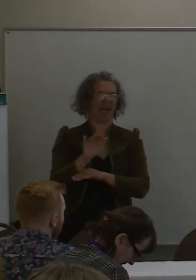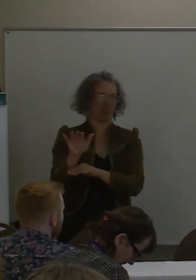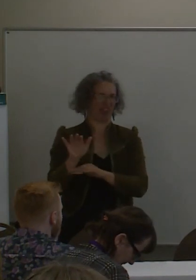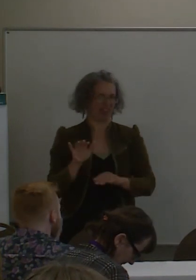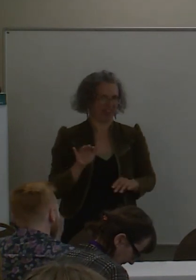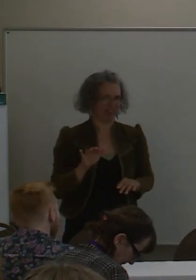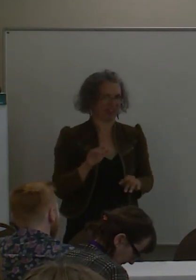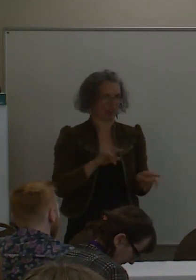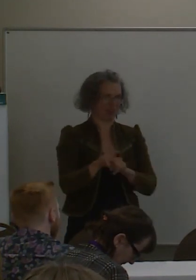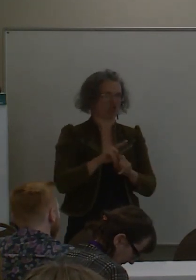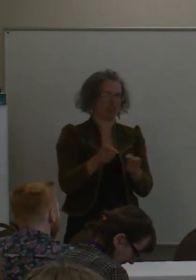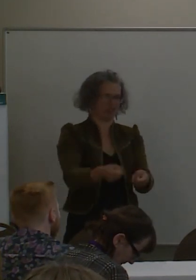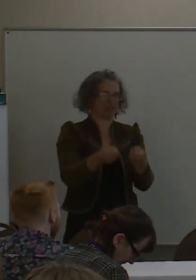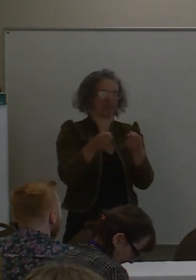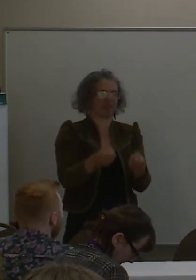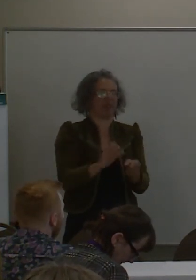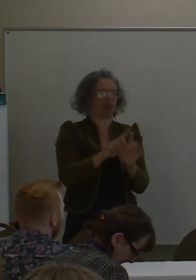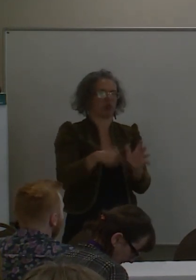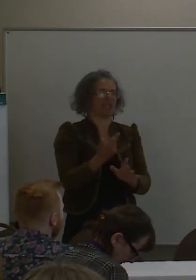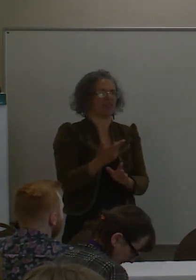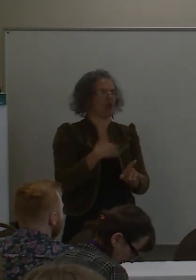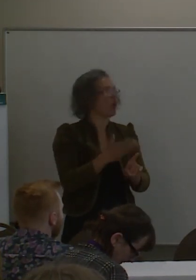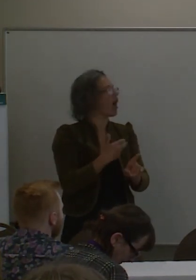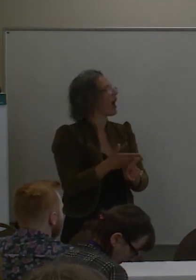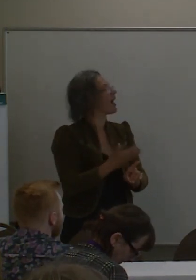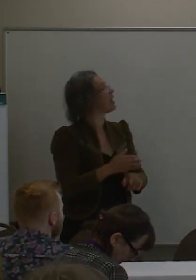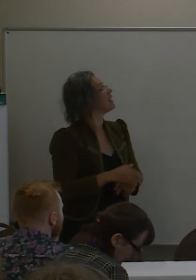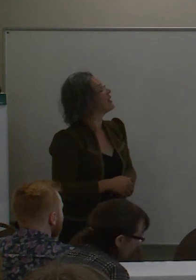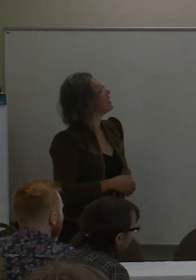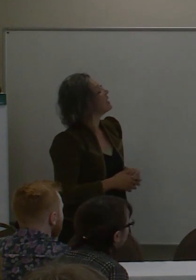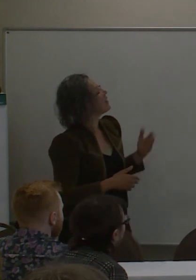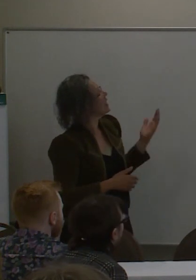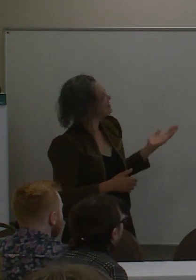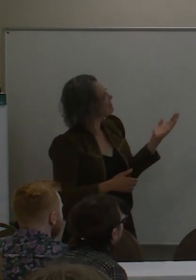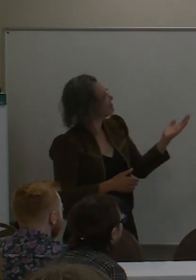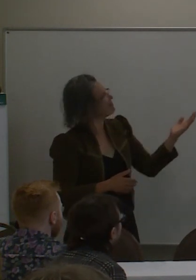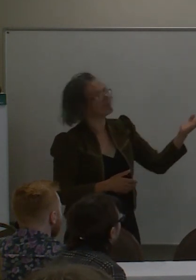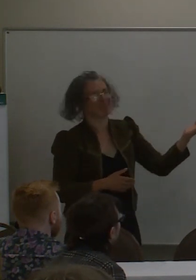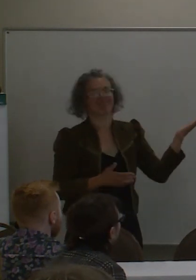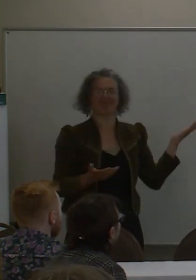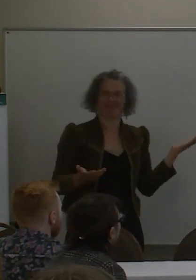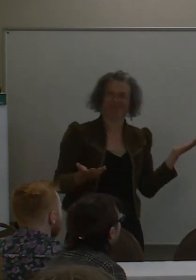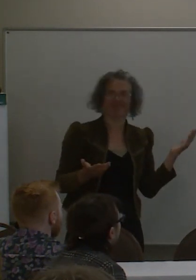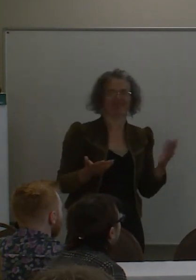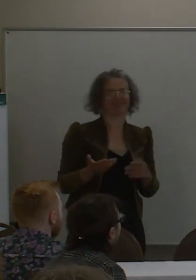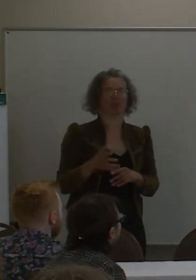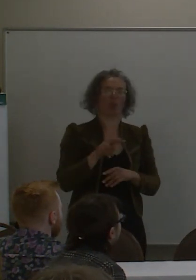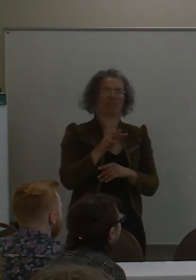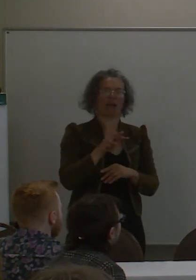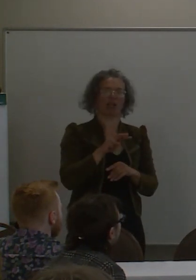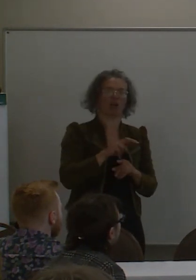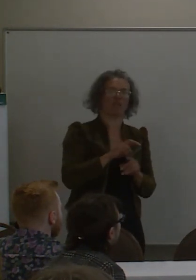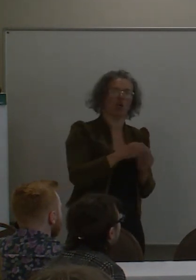that one off the ground for a while. And then we all know My Tours, yes? So we are clients of theirs. We have a couple of tours based